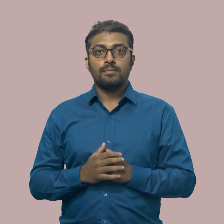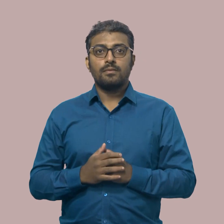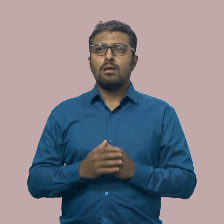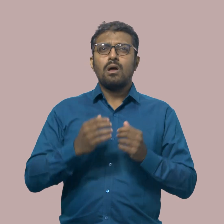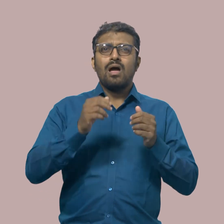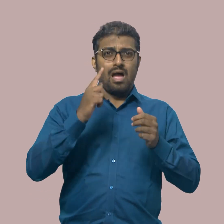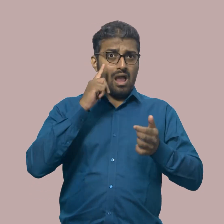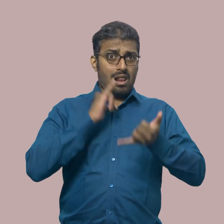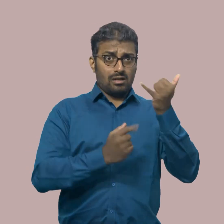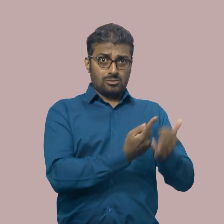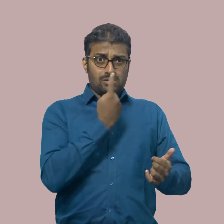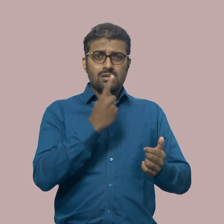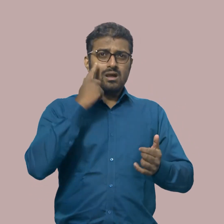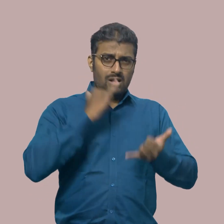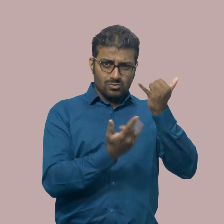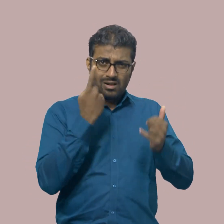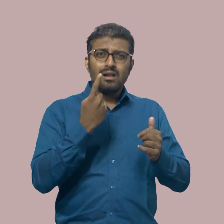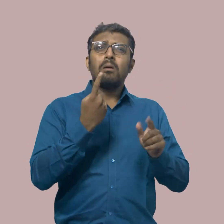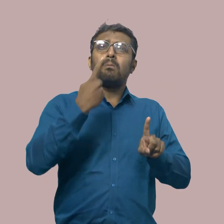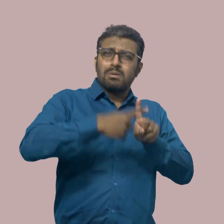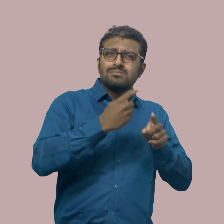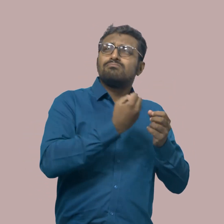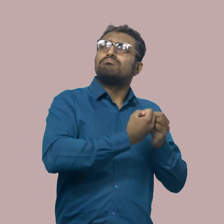10.4, representation of time.